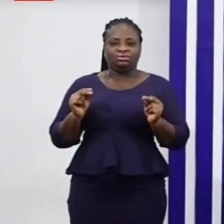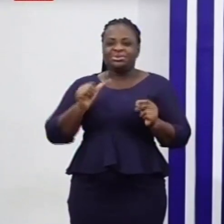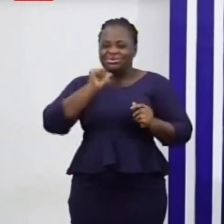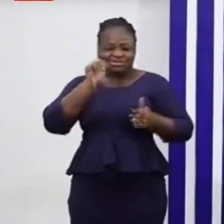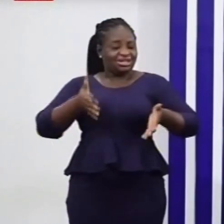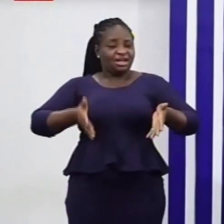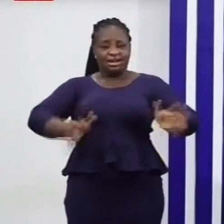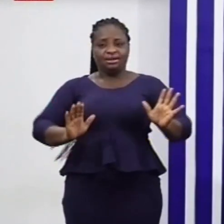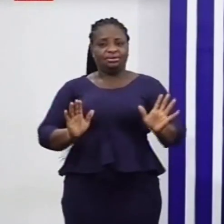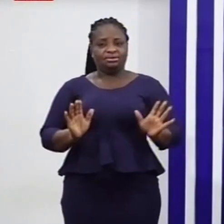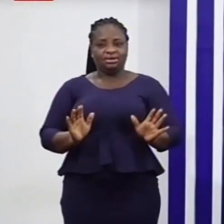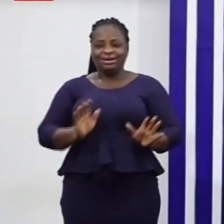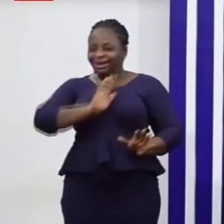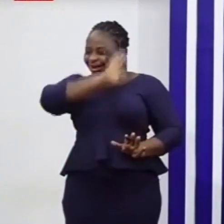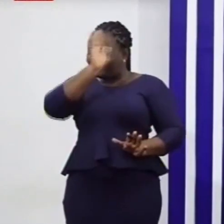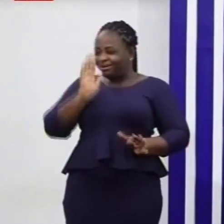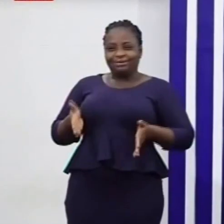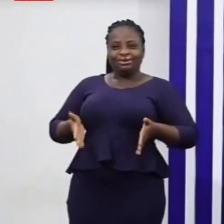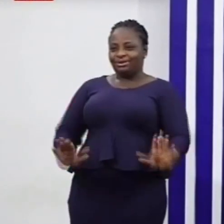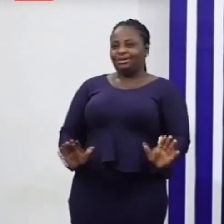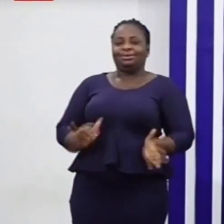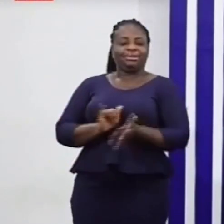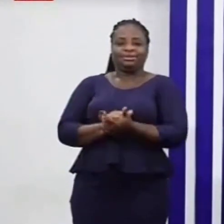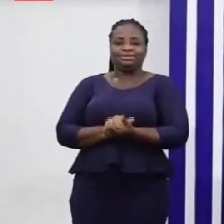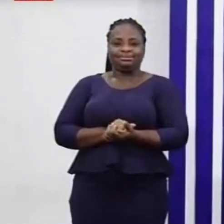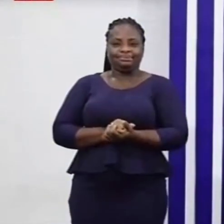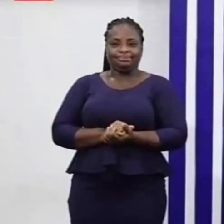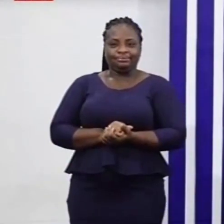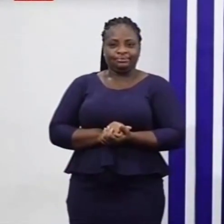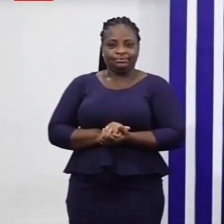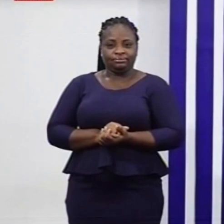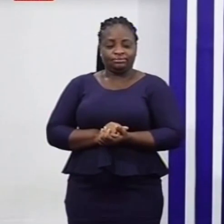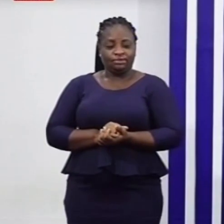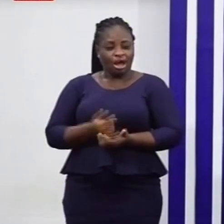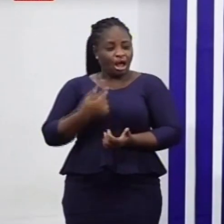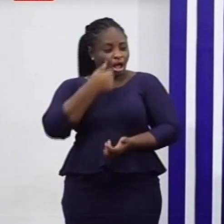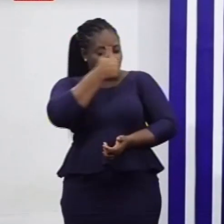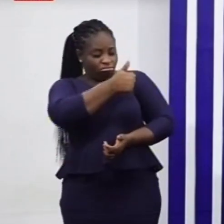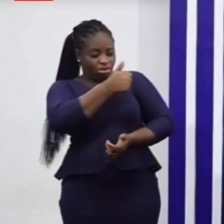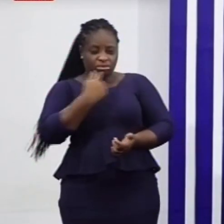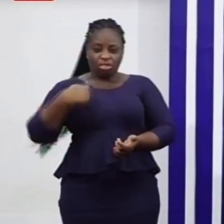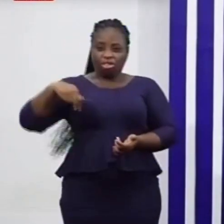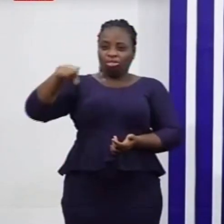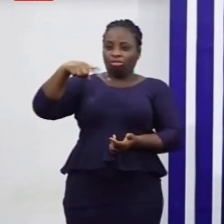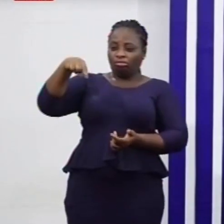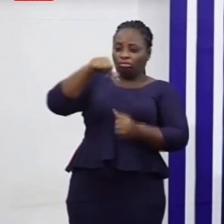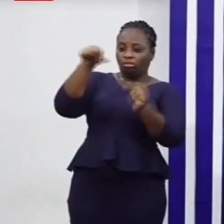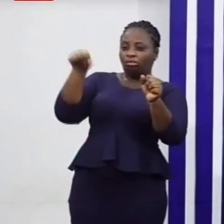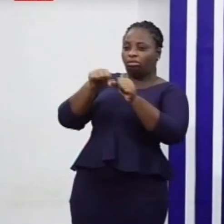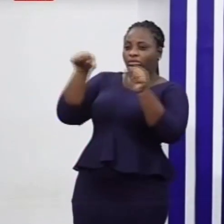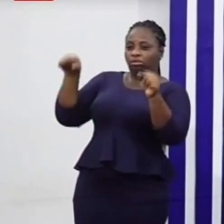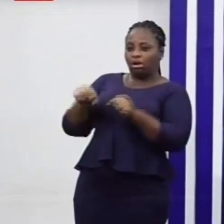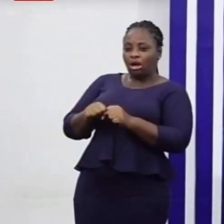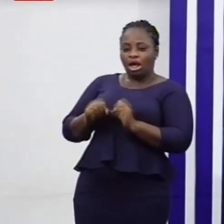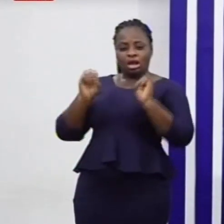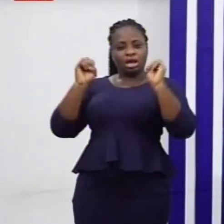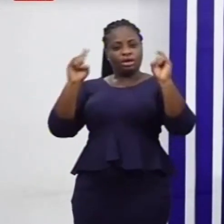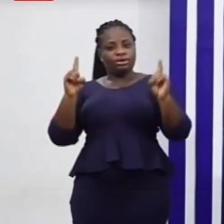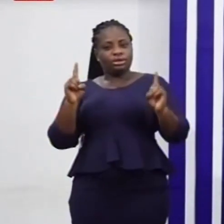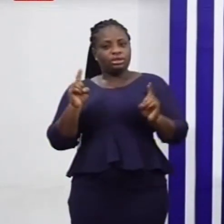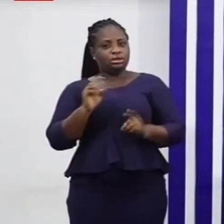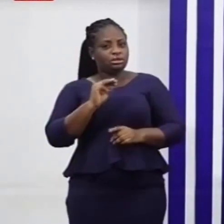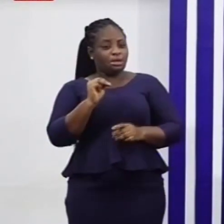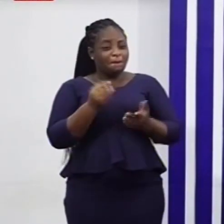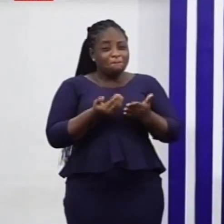it, and we are never going to allow it. I go around myself and educate them. Before